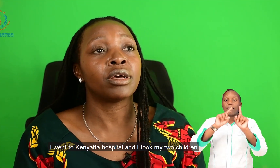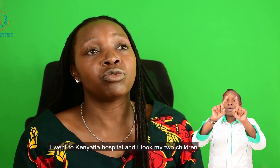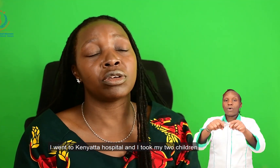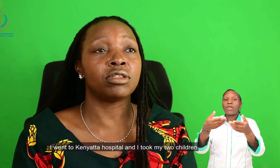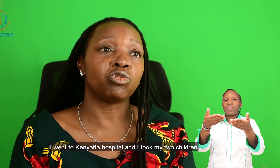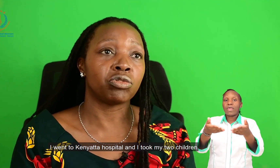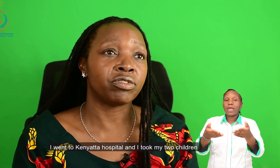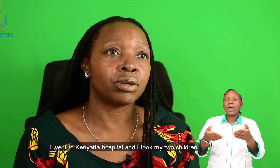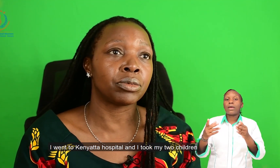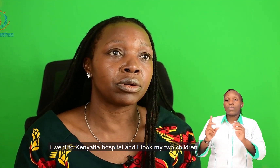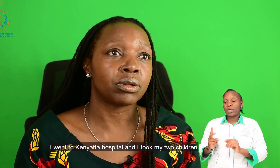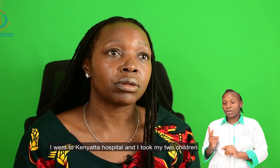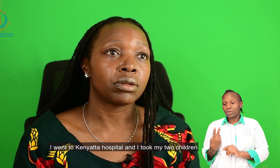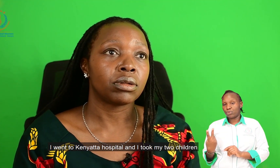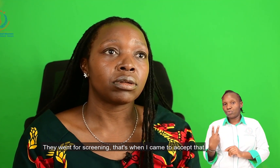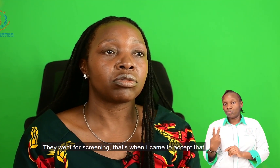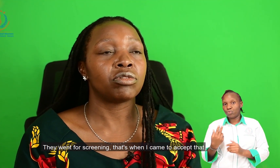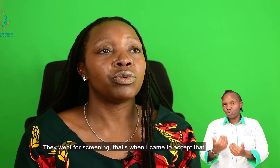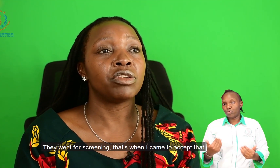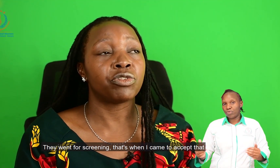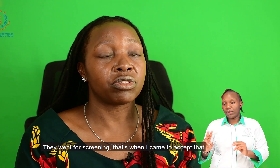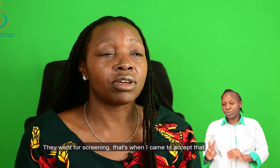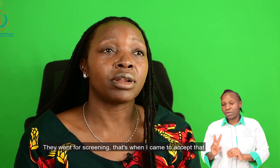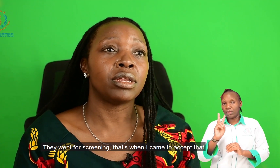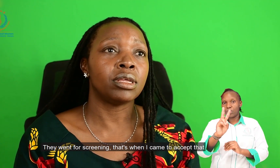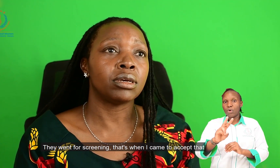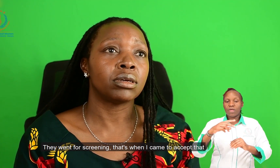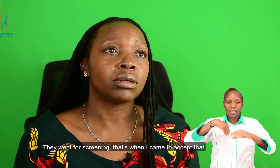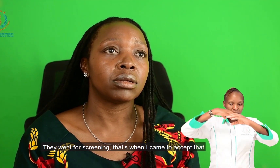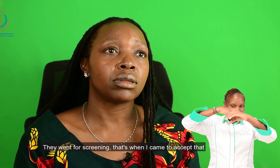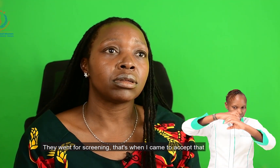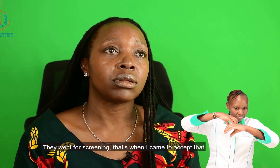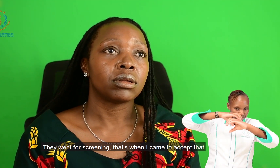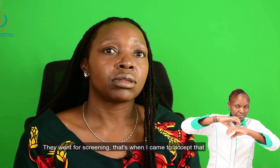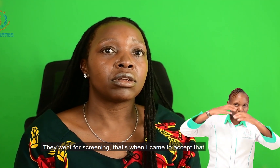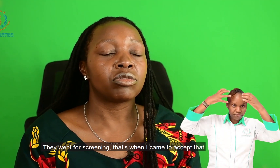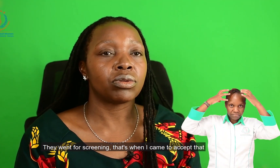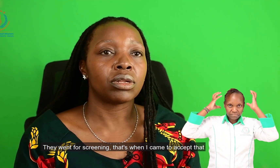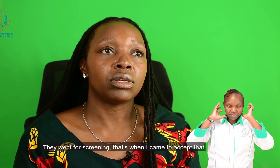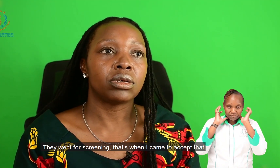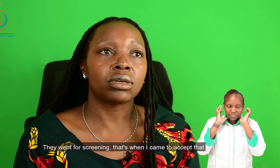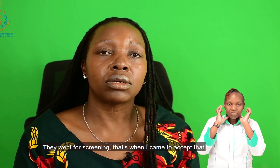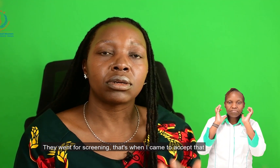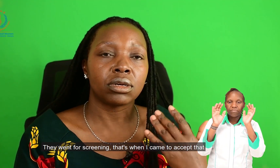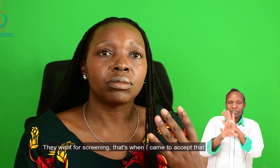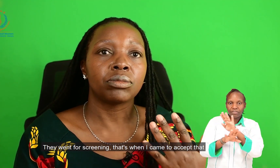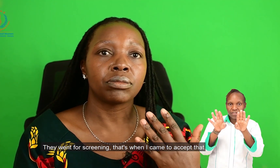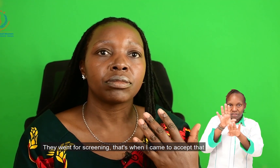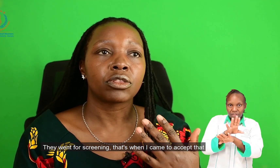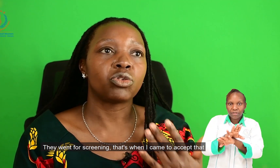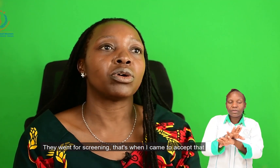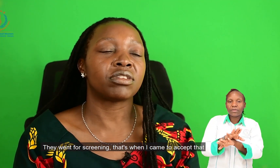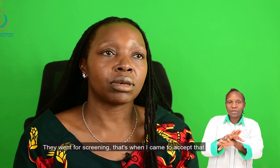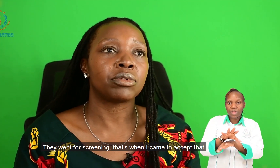had to take the two of them. So they went for screening. That's when I came to accept